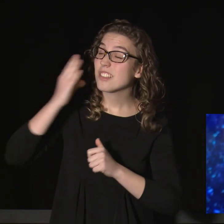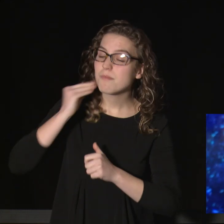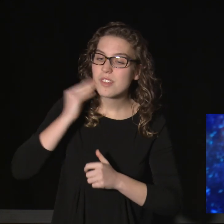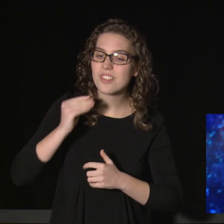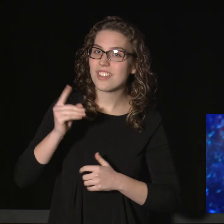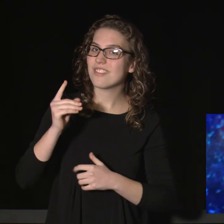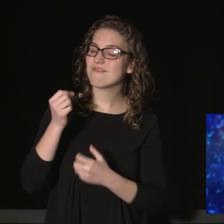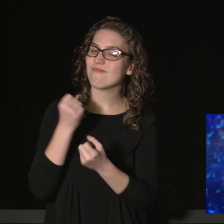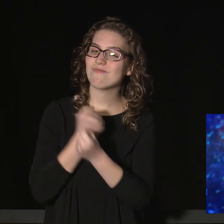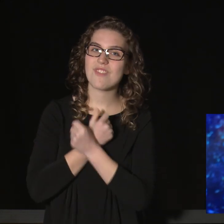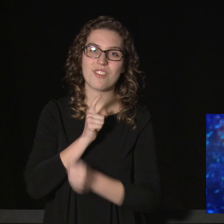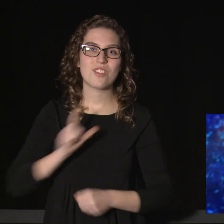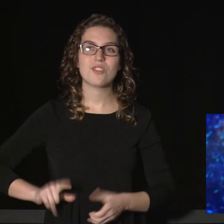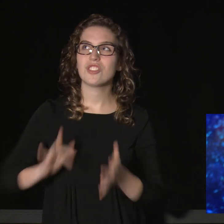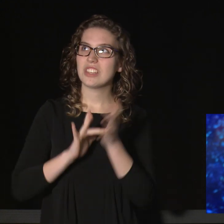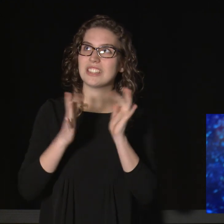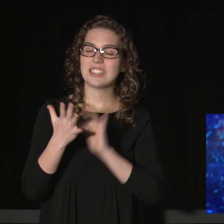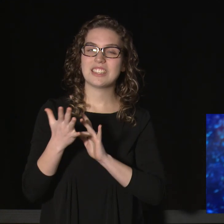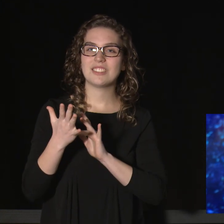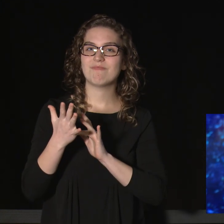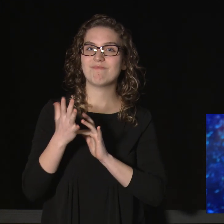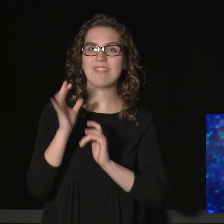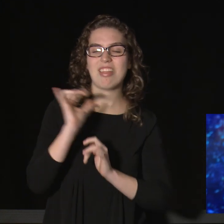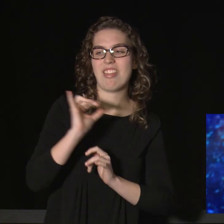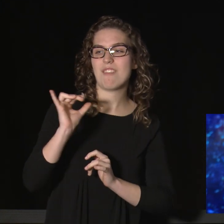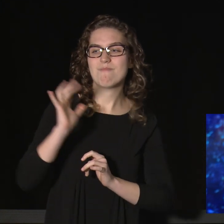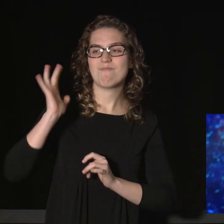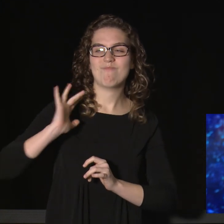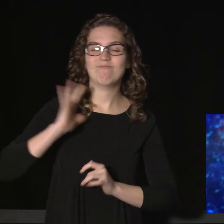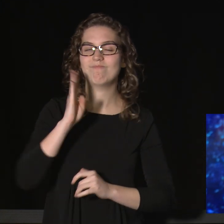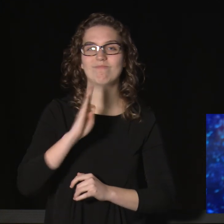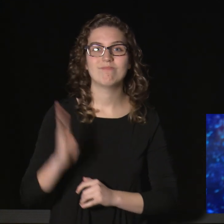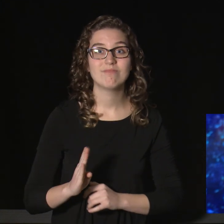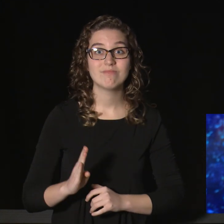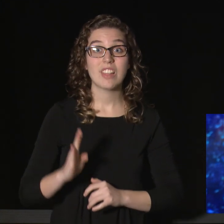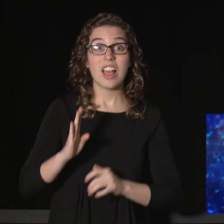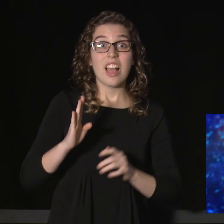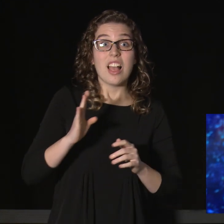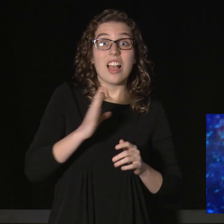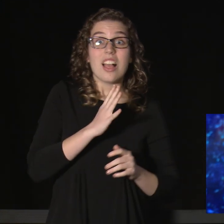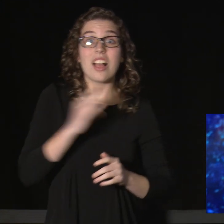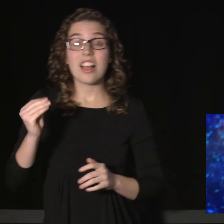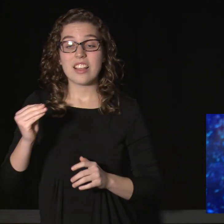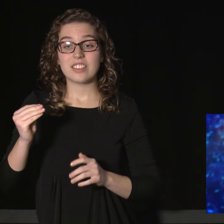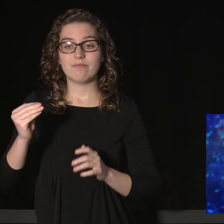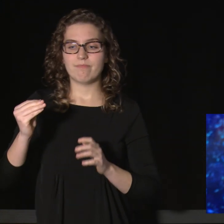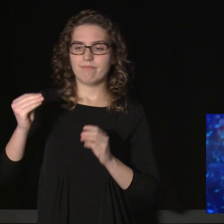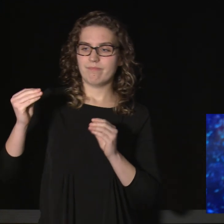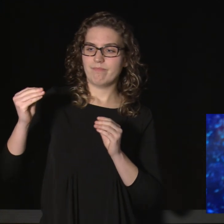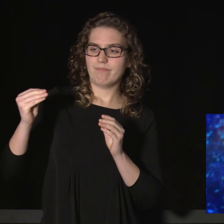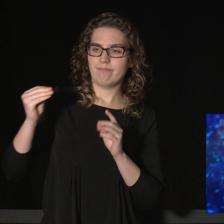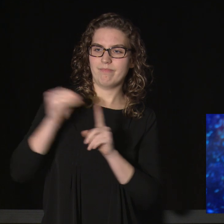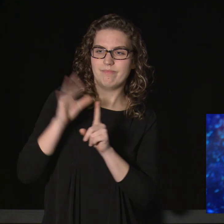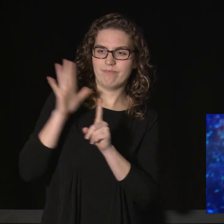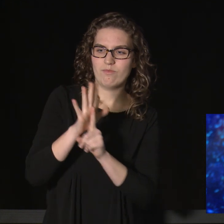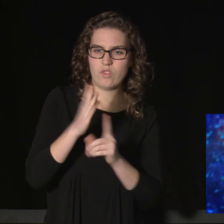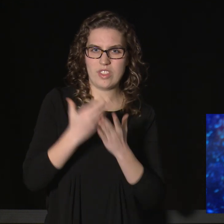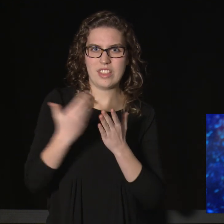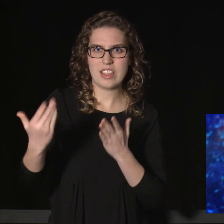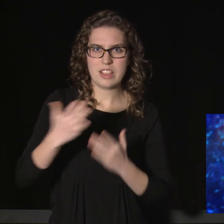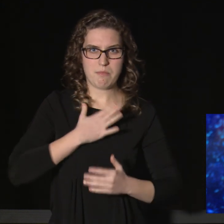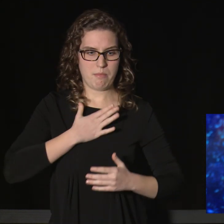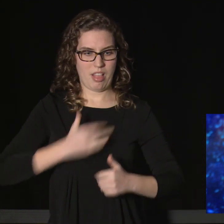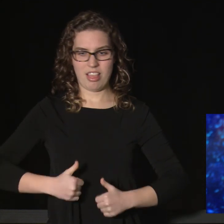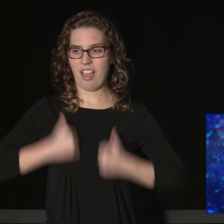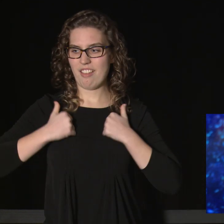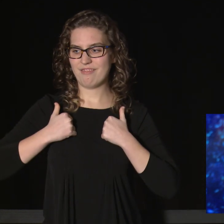the loving Lord Jesus as I never have, and so that I can have things exposed in my life that I would never have